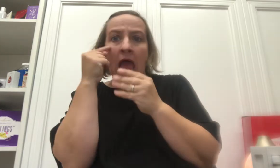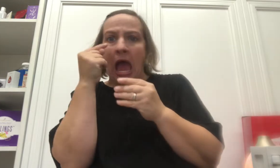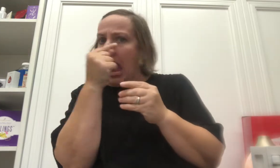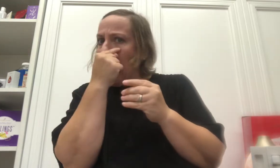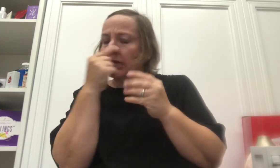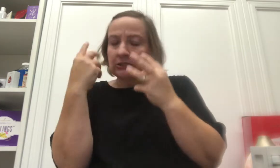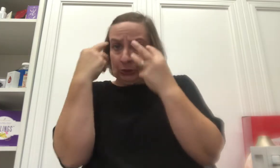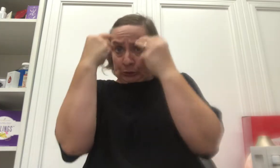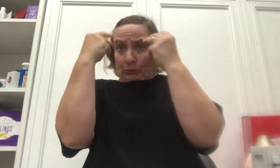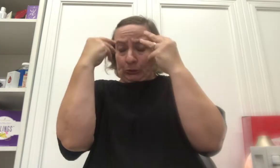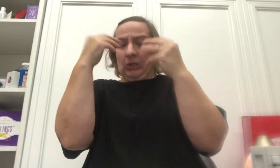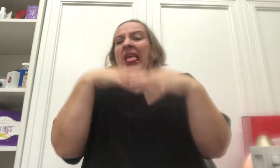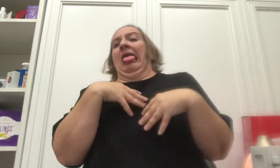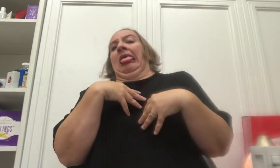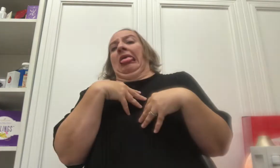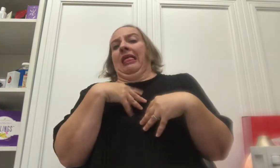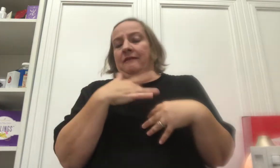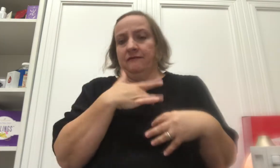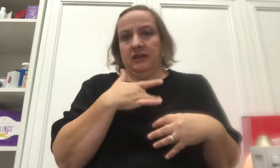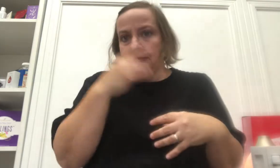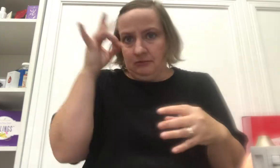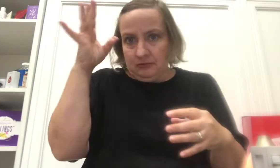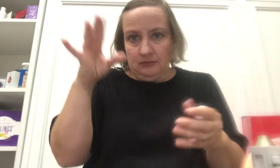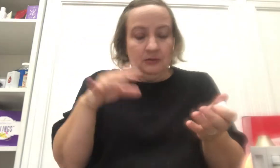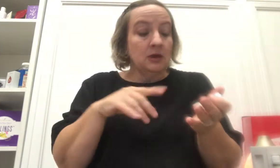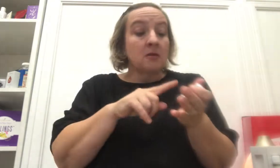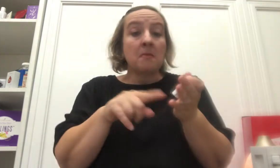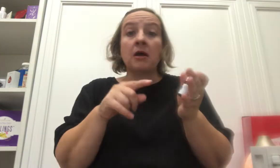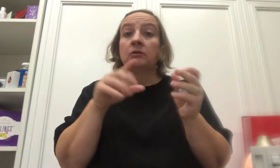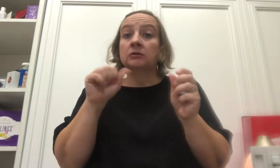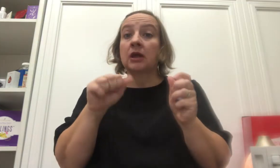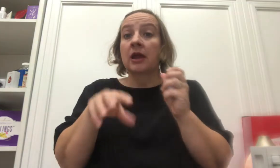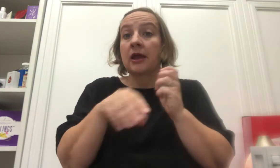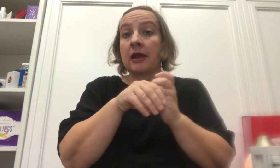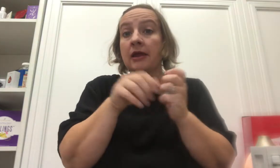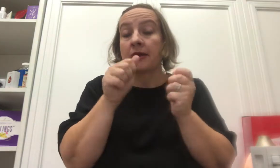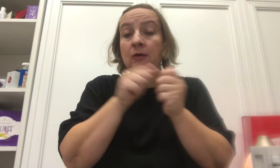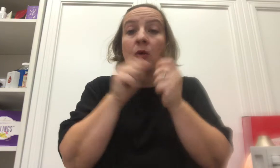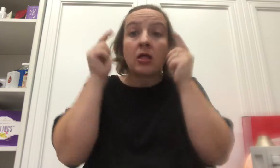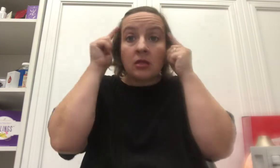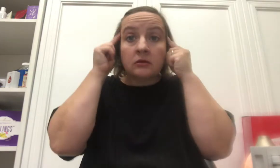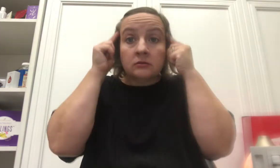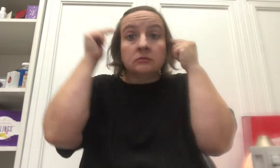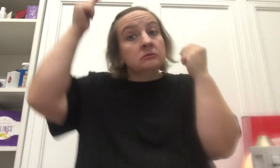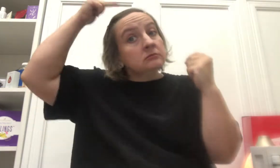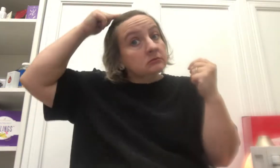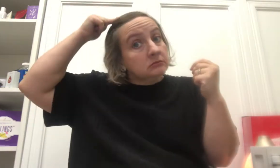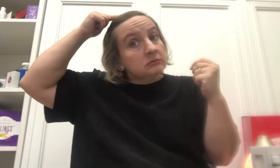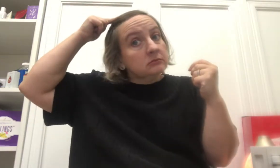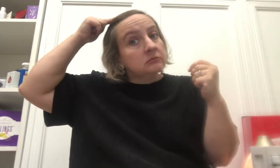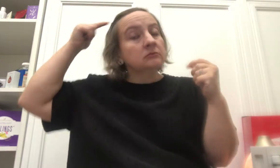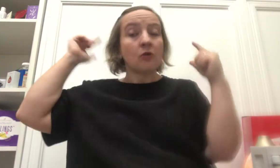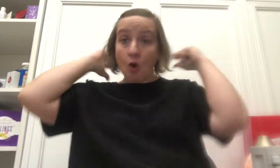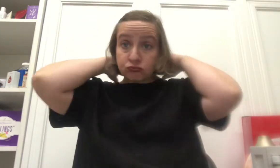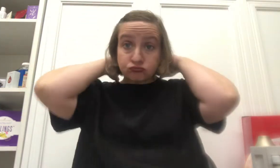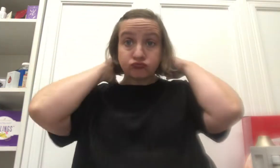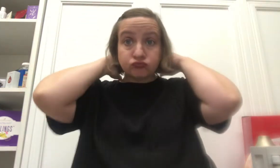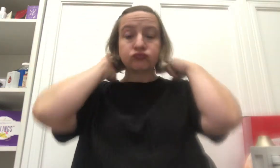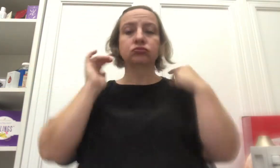have a headache. Keep it away from your eyes, or the fumes will bother your eyes. But if you were to put